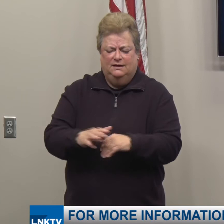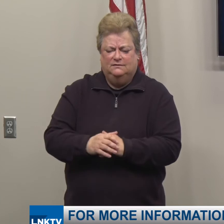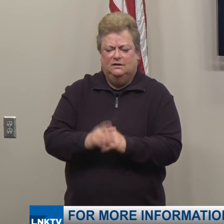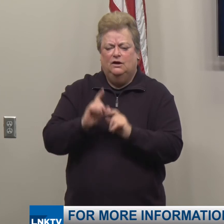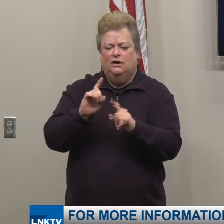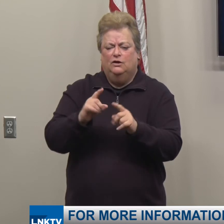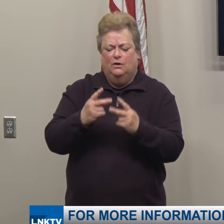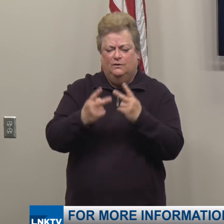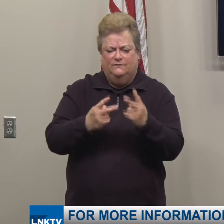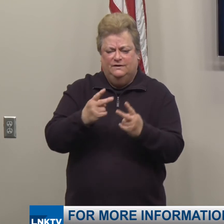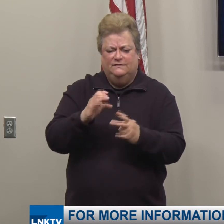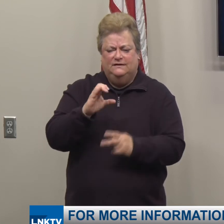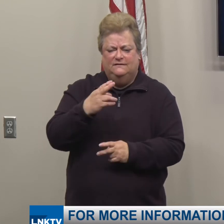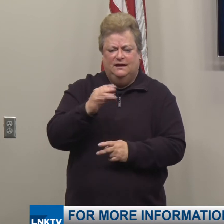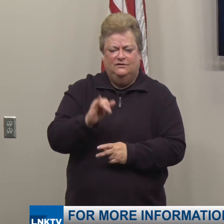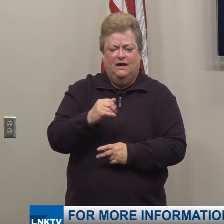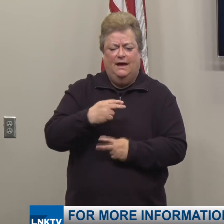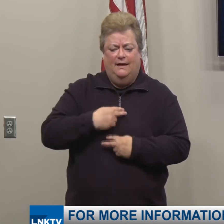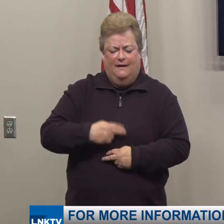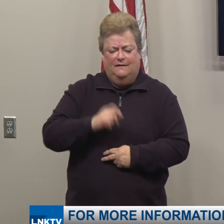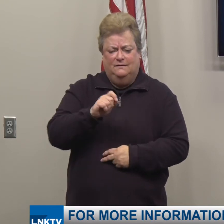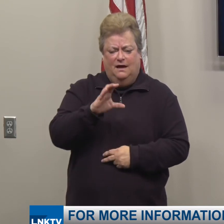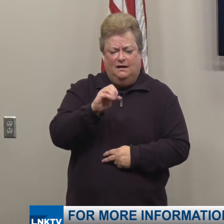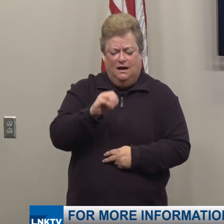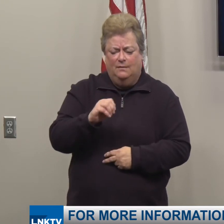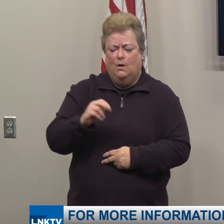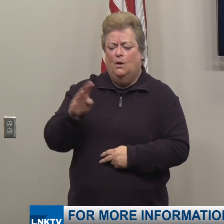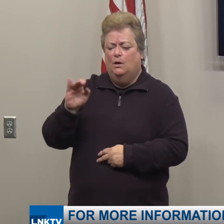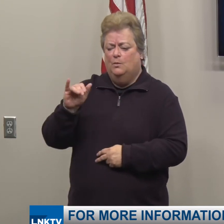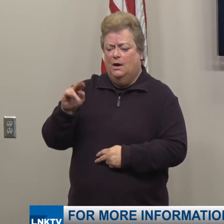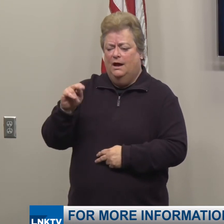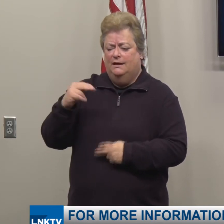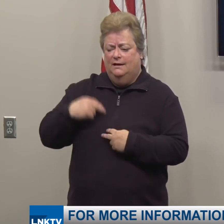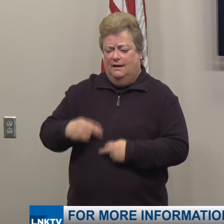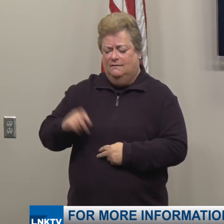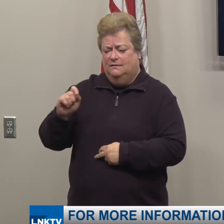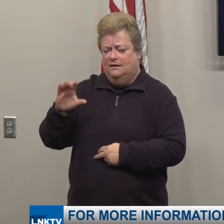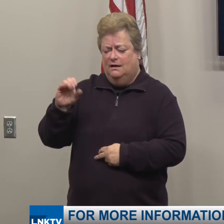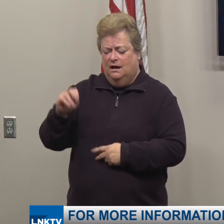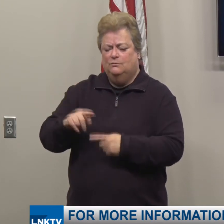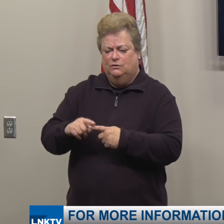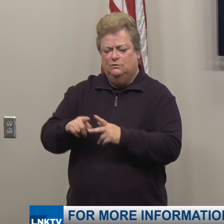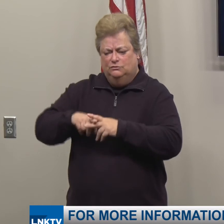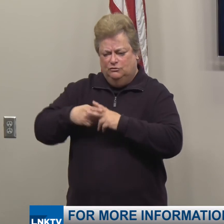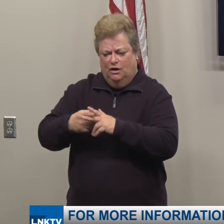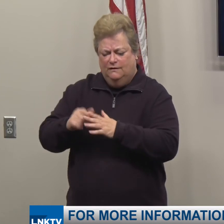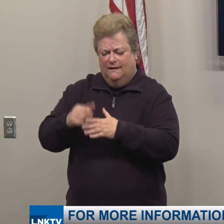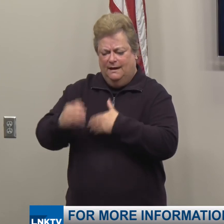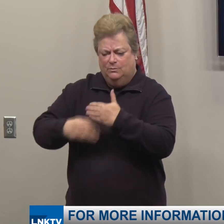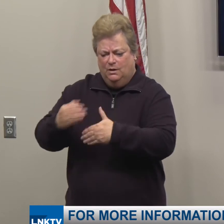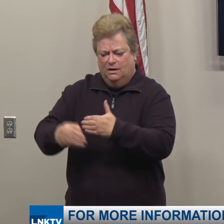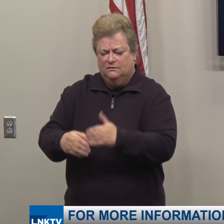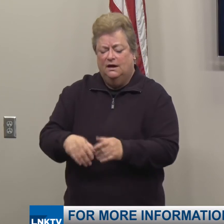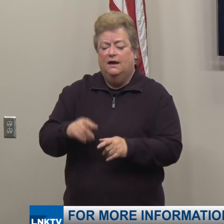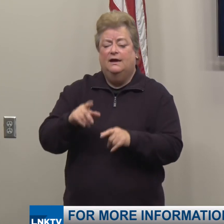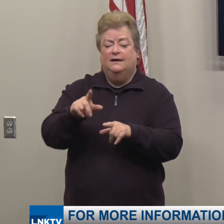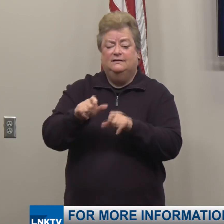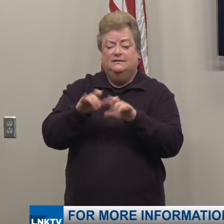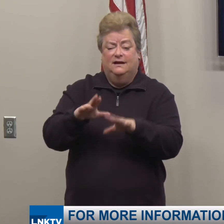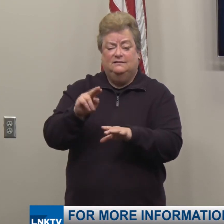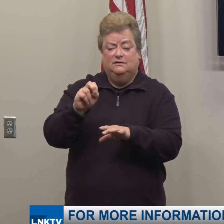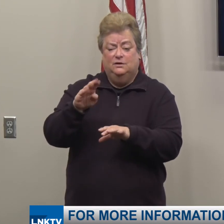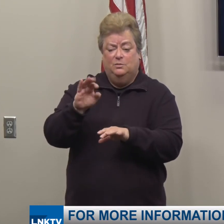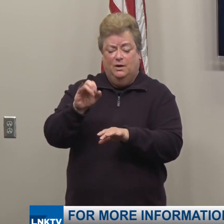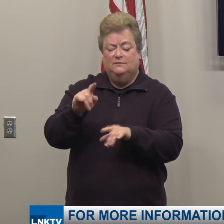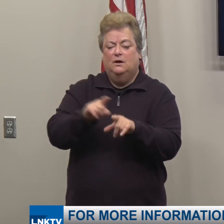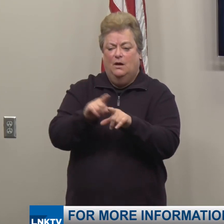visit chihealth.com or bryanhealth.com to begin the process. Test Nebraska is also testing in